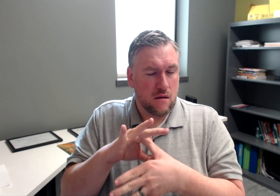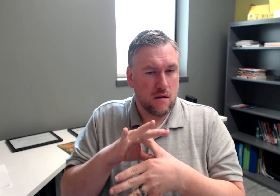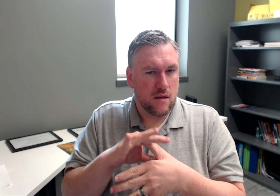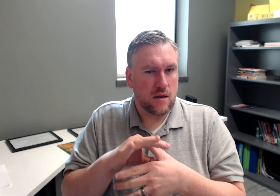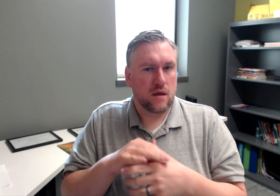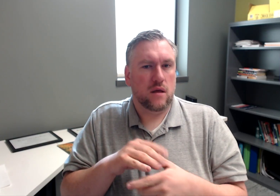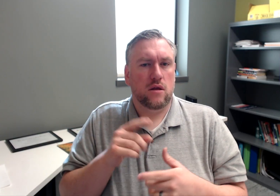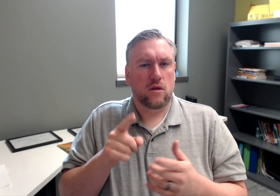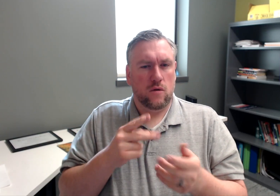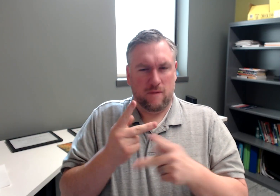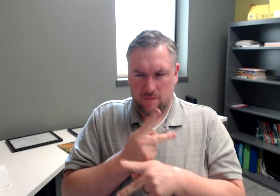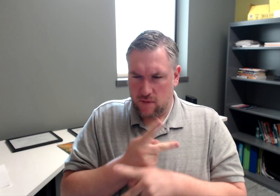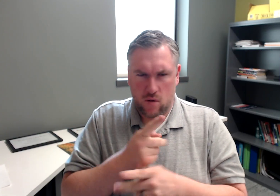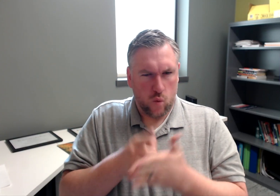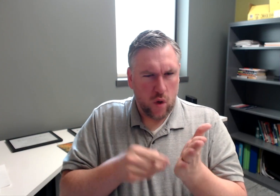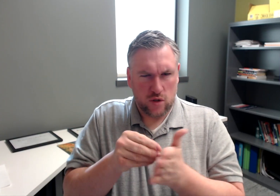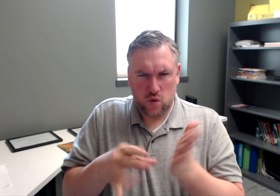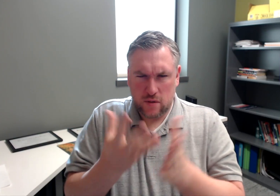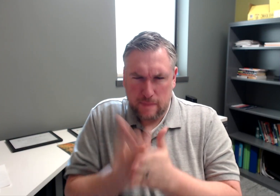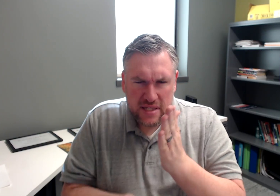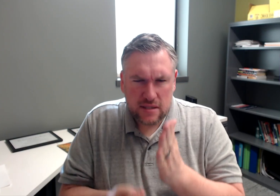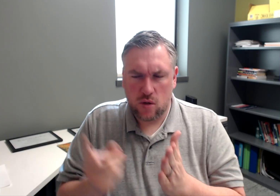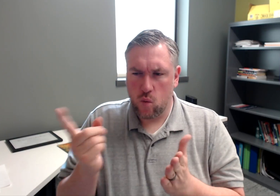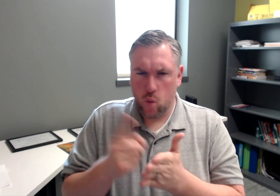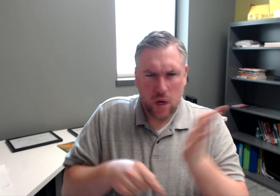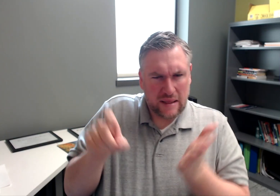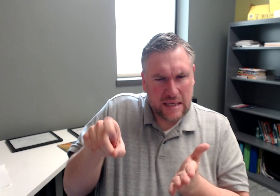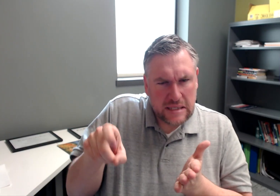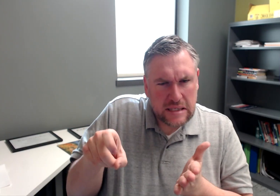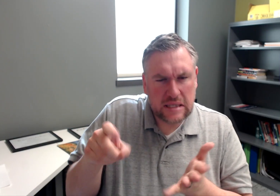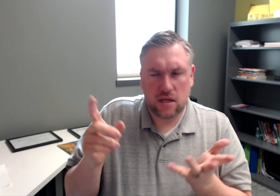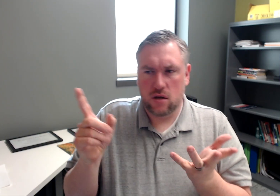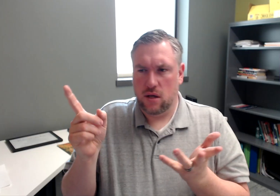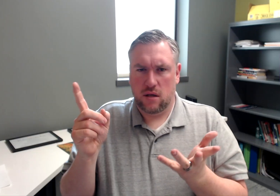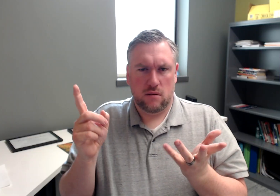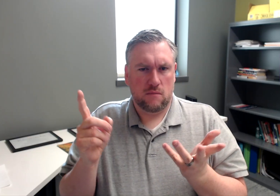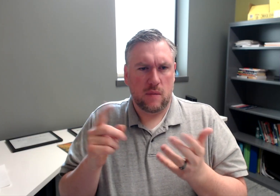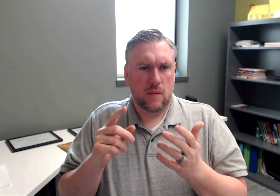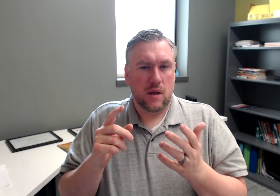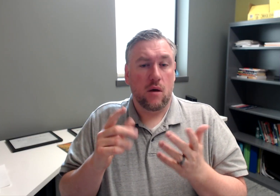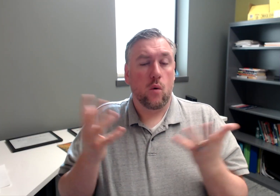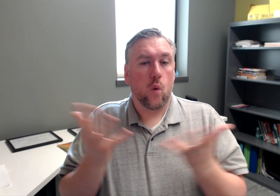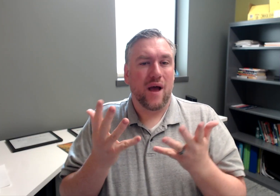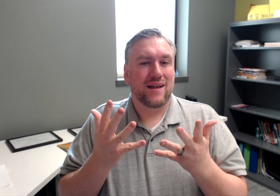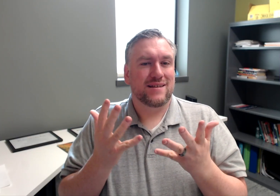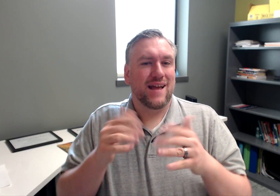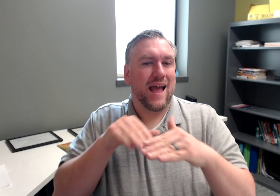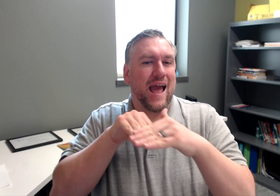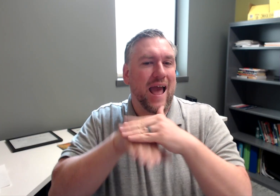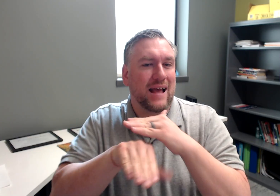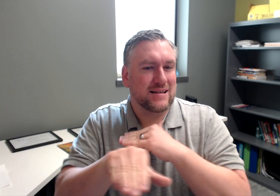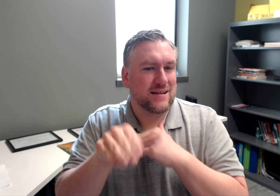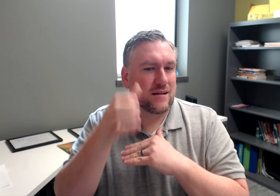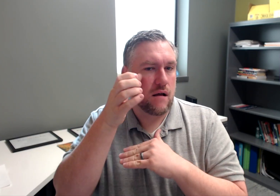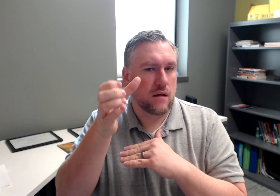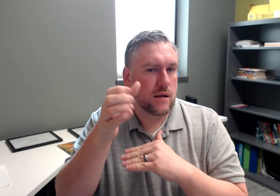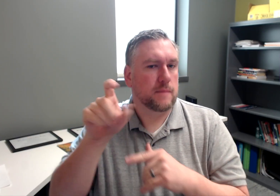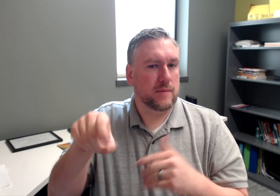teach that content, we need to figure out what students are missing, what they need, what